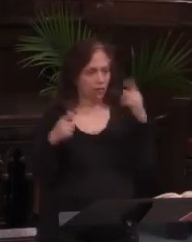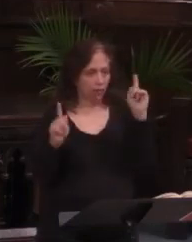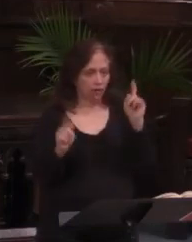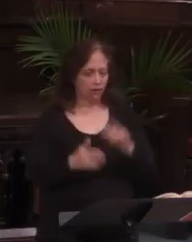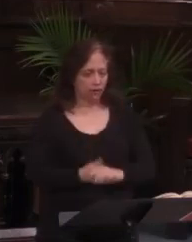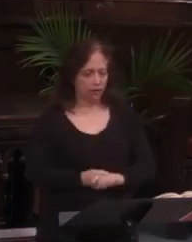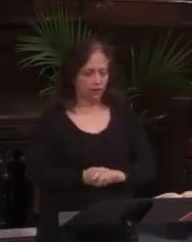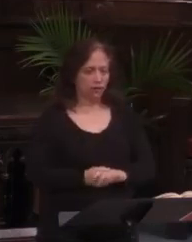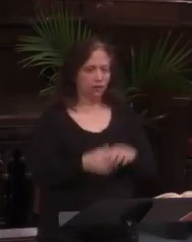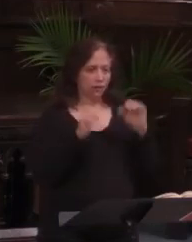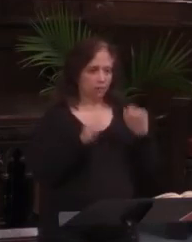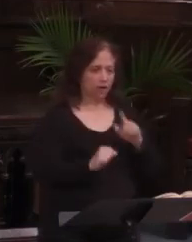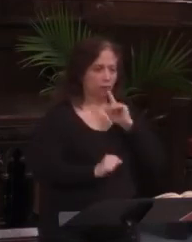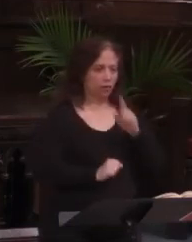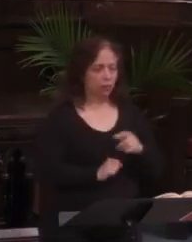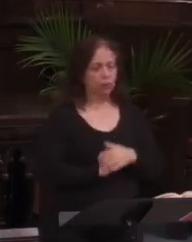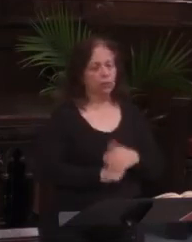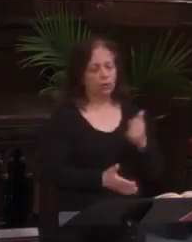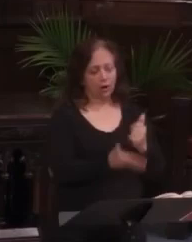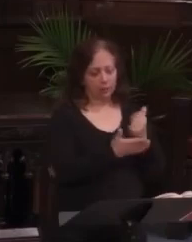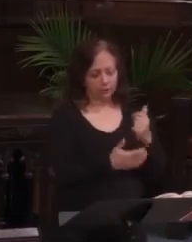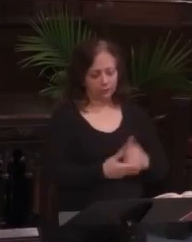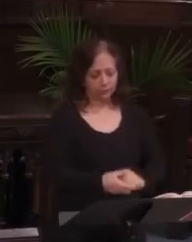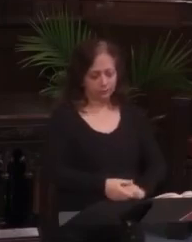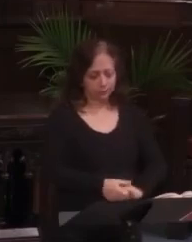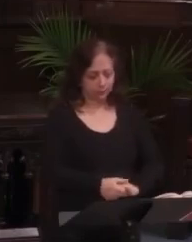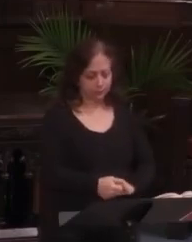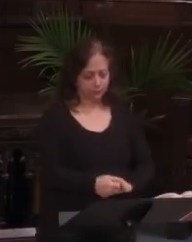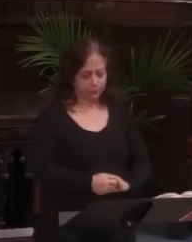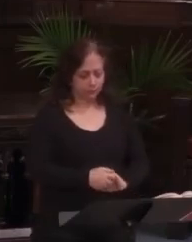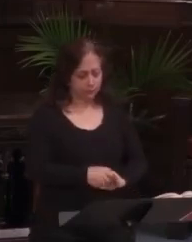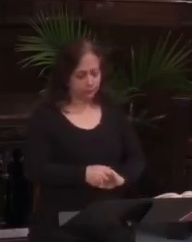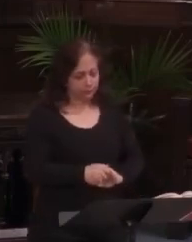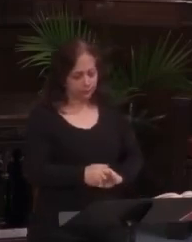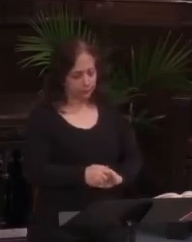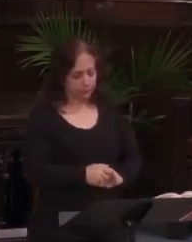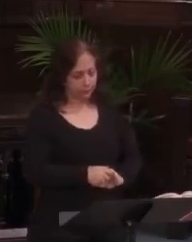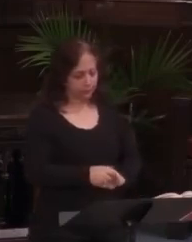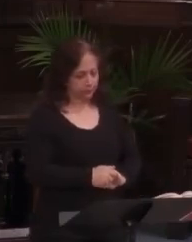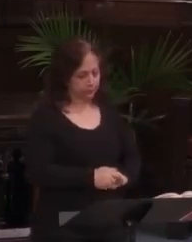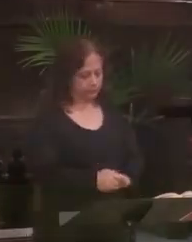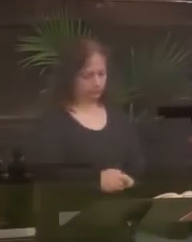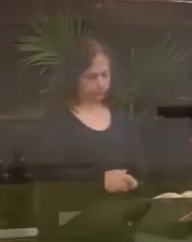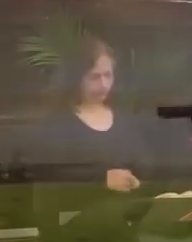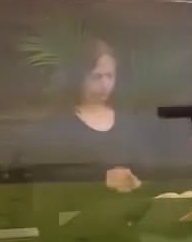May it be so. Amen.